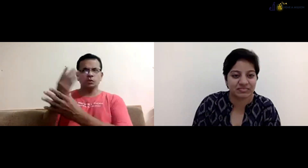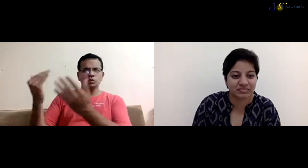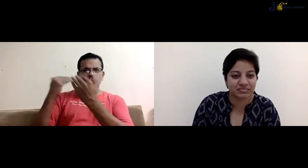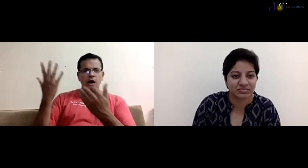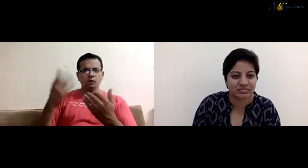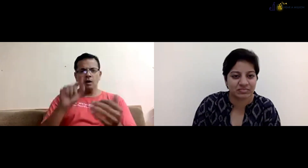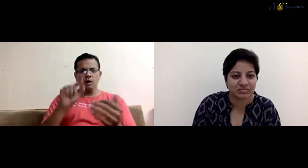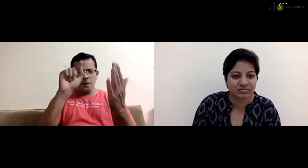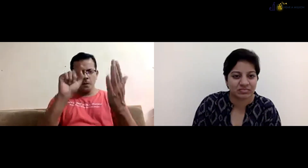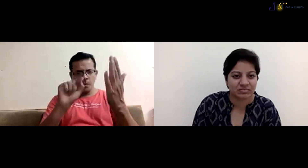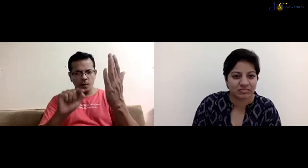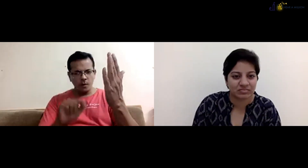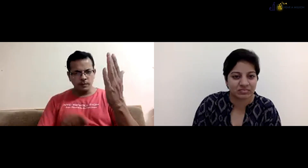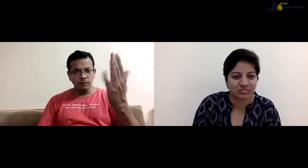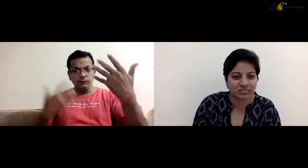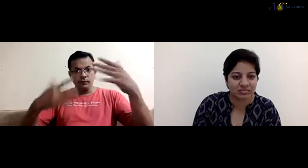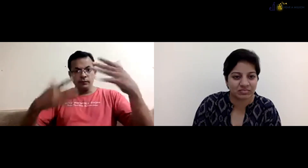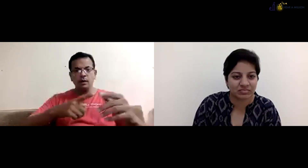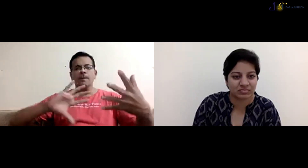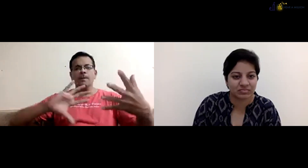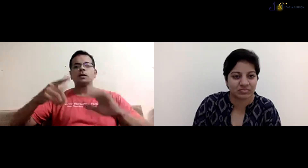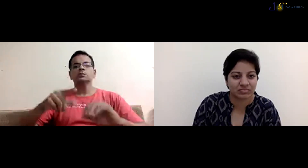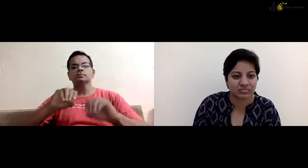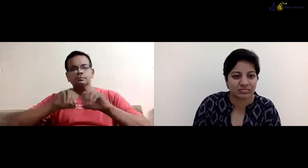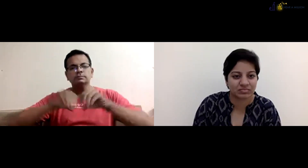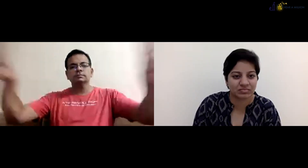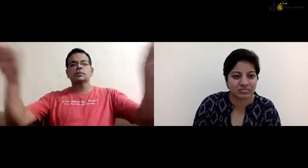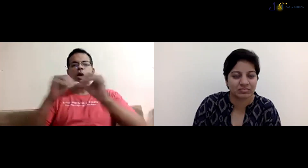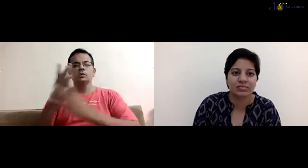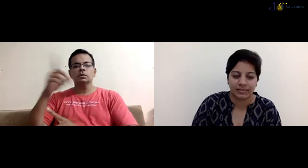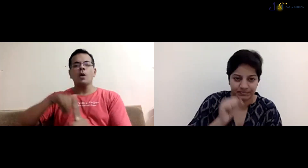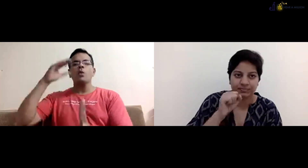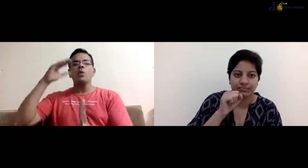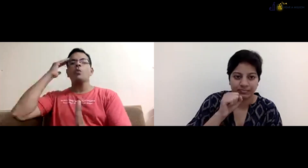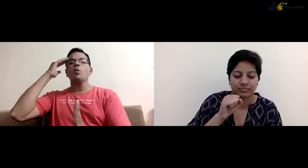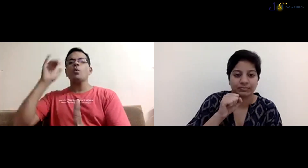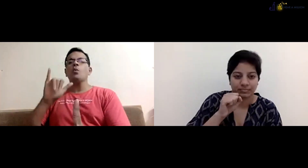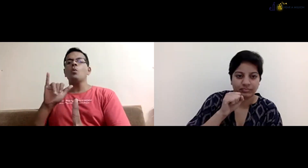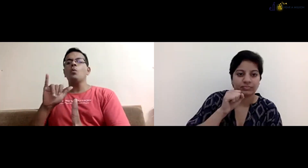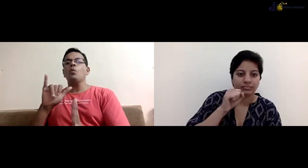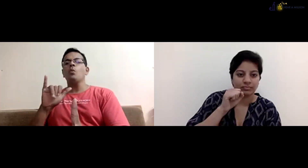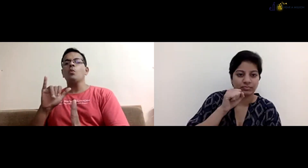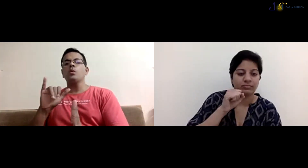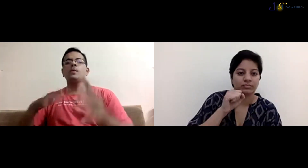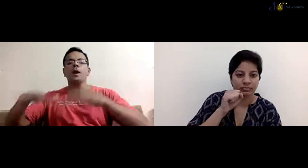Then first person has to complete this, and then second should be come in front.